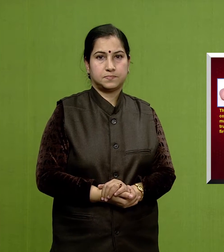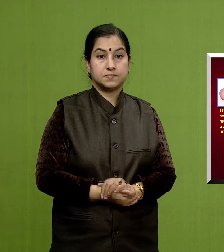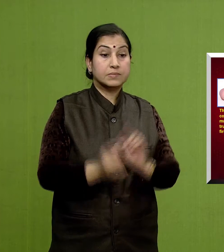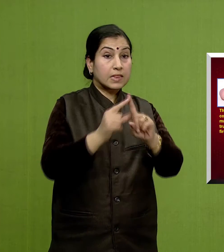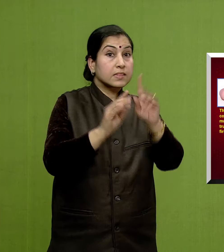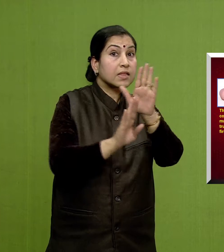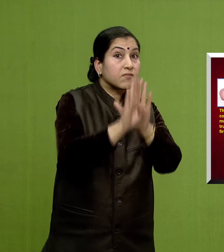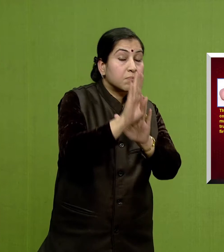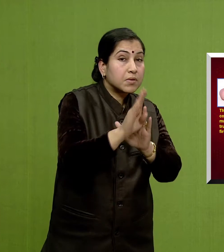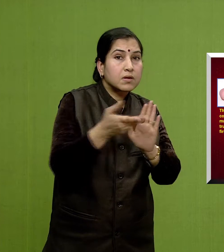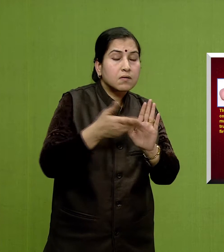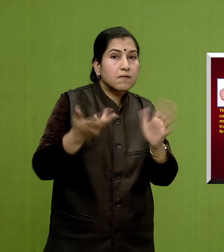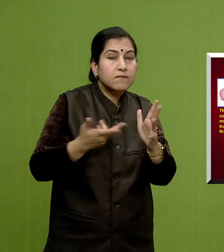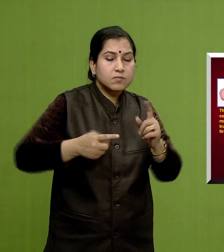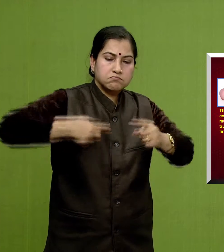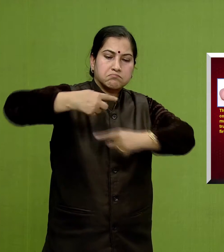Development is continuous.